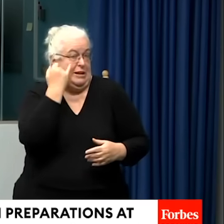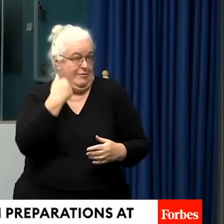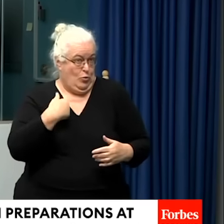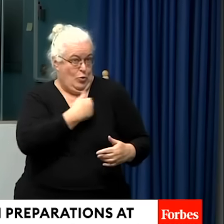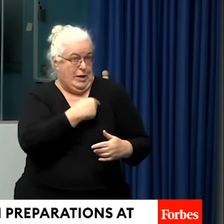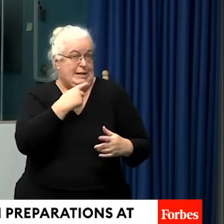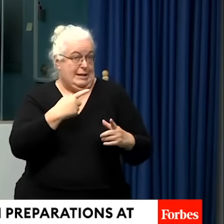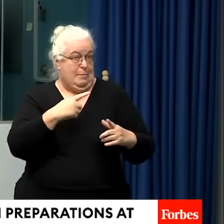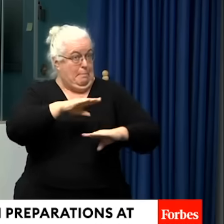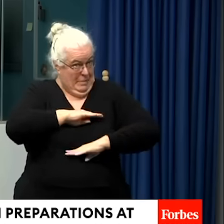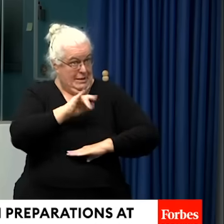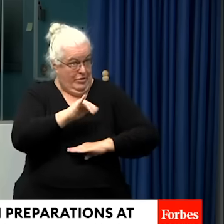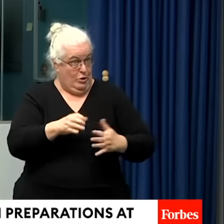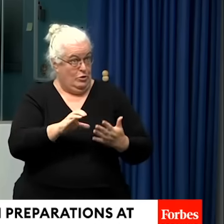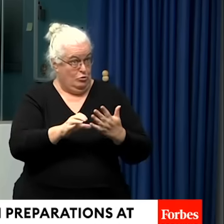will make a